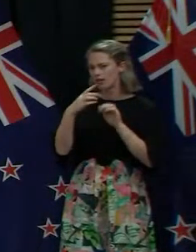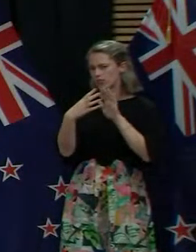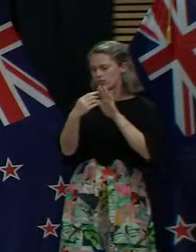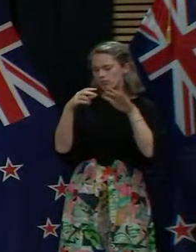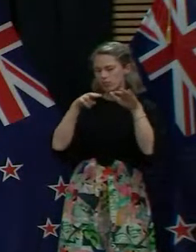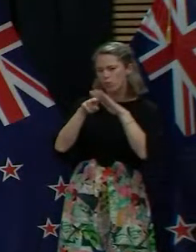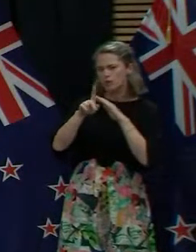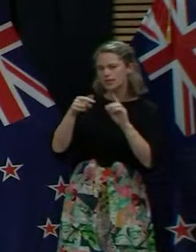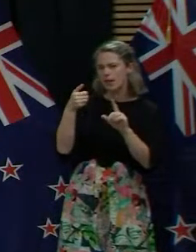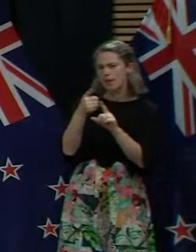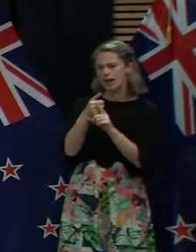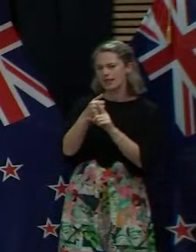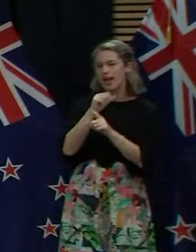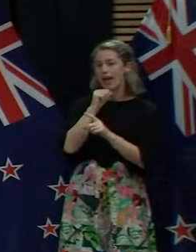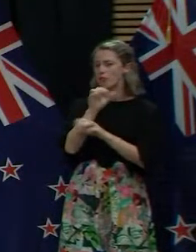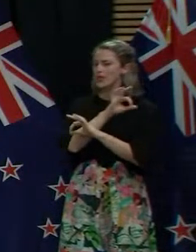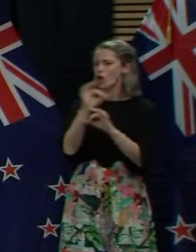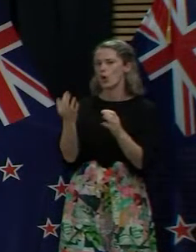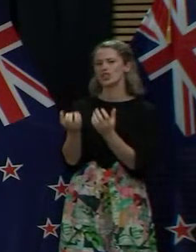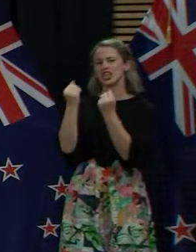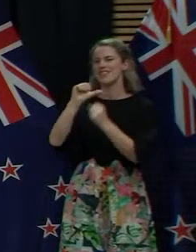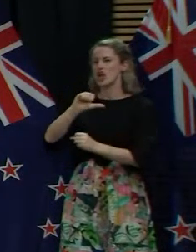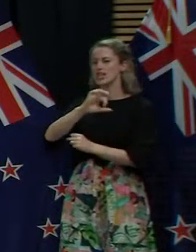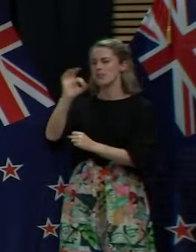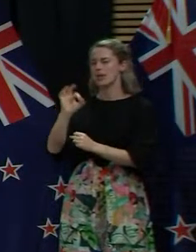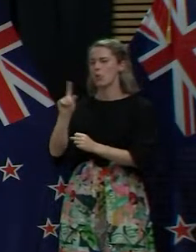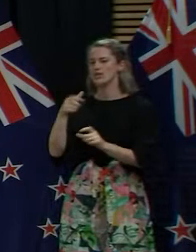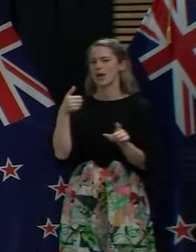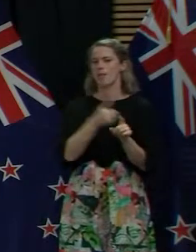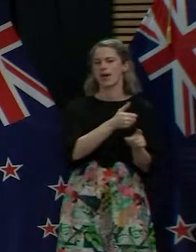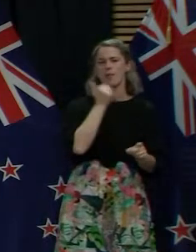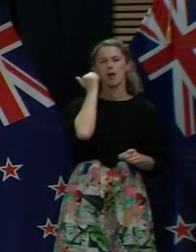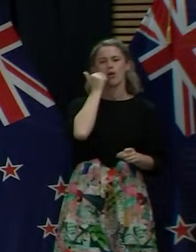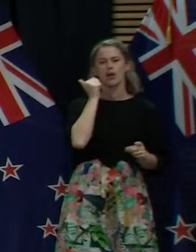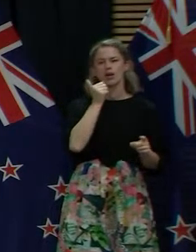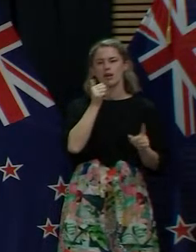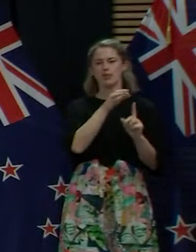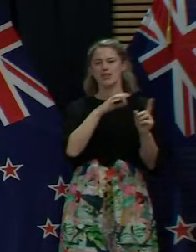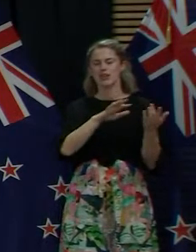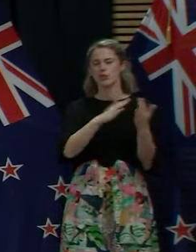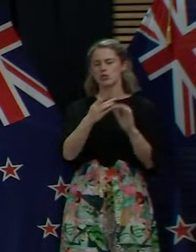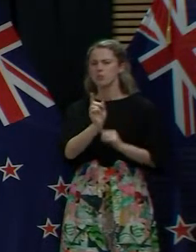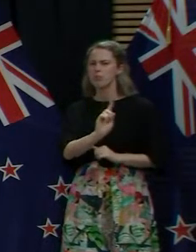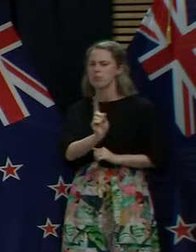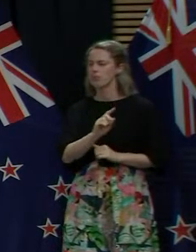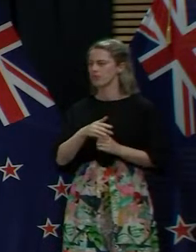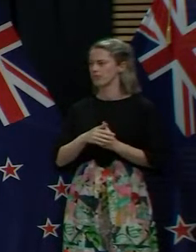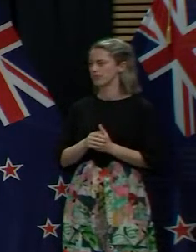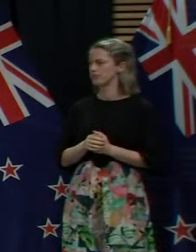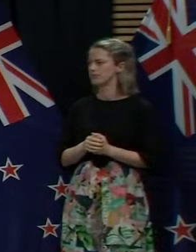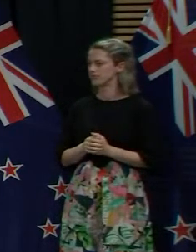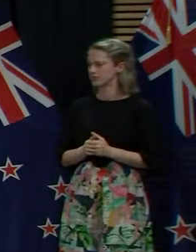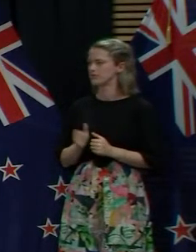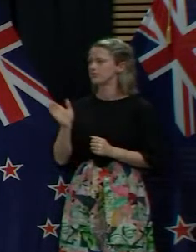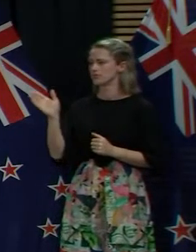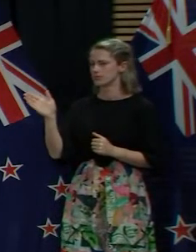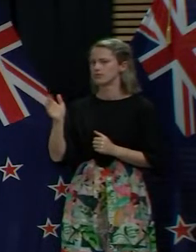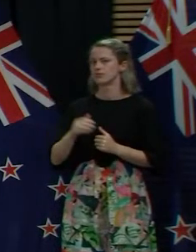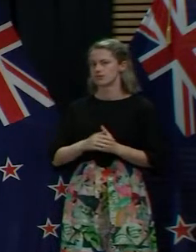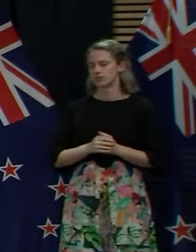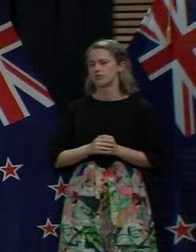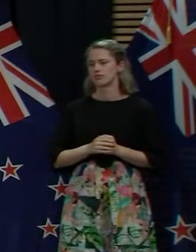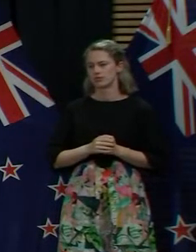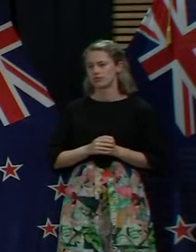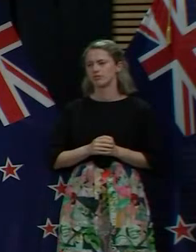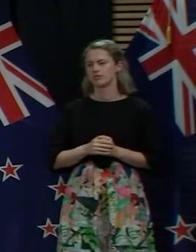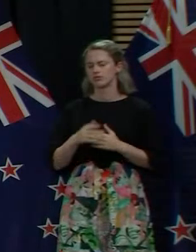what the impact of not getting to 90% could be on our Māori and Pacifica communities? Yeah. So, of course, what Professor Hendy has talked about here is